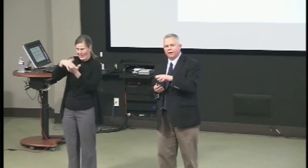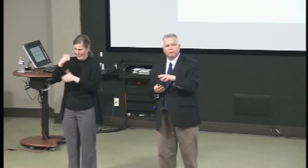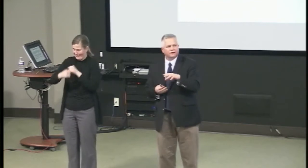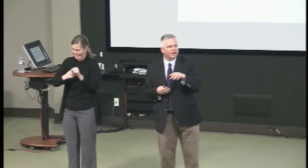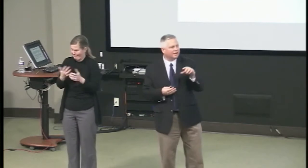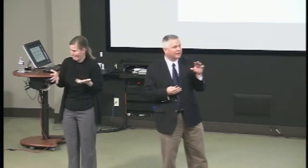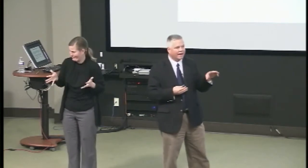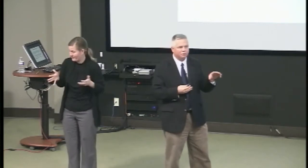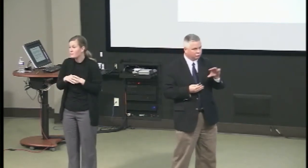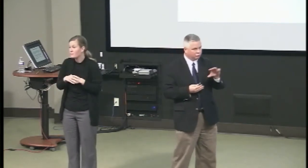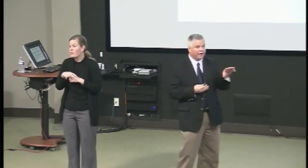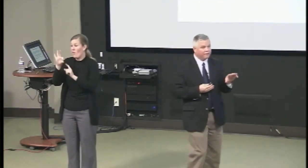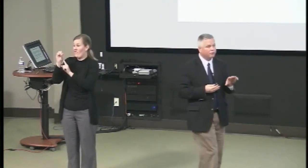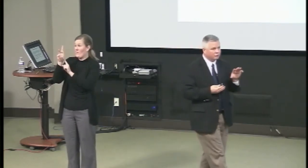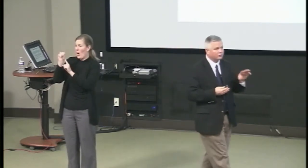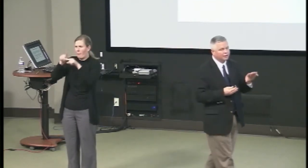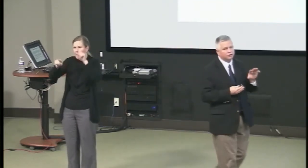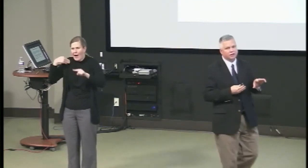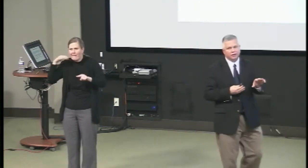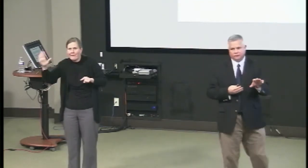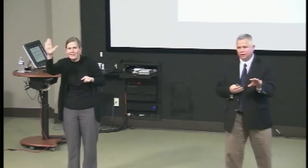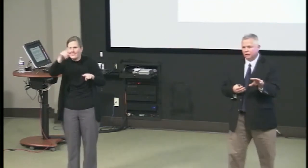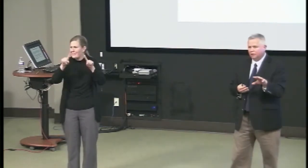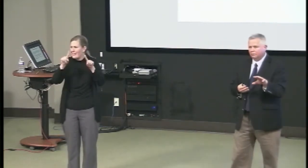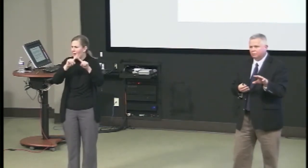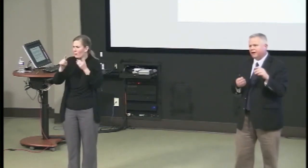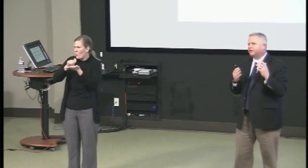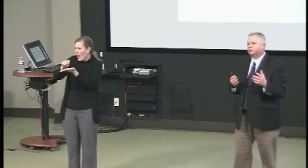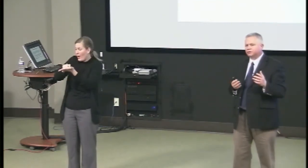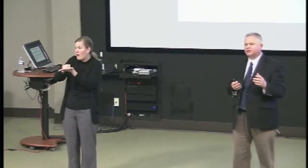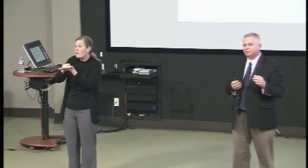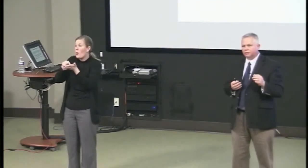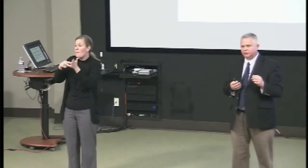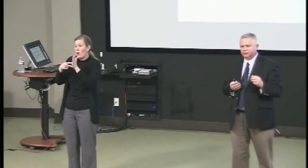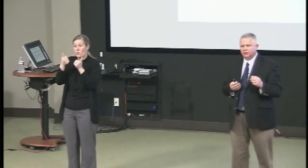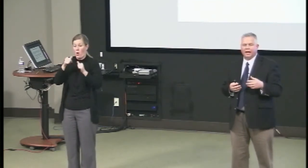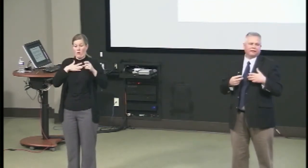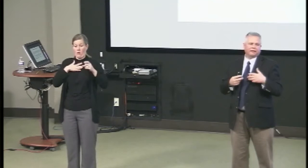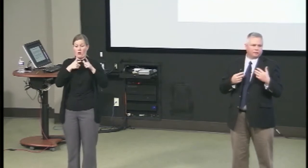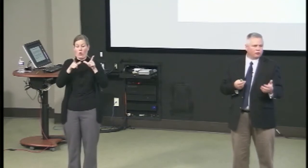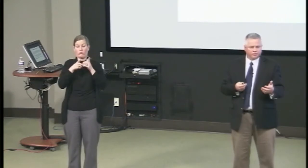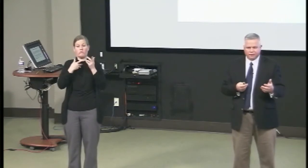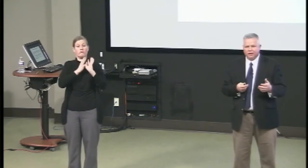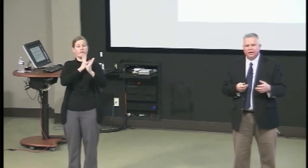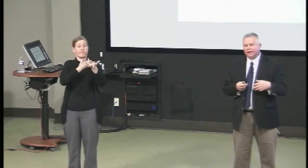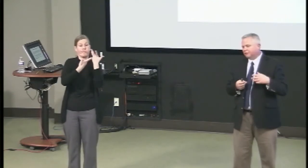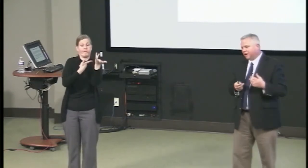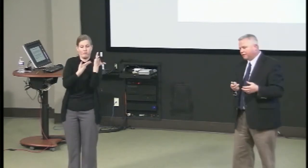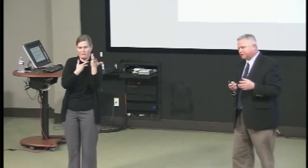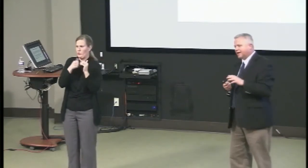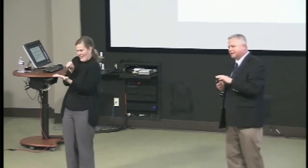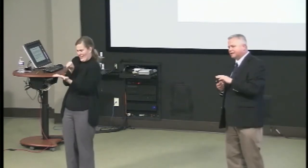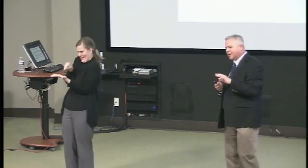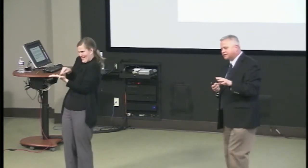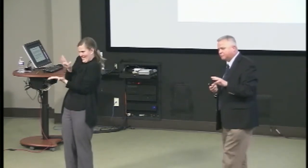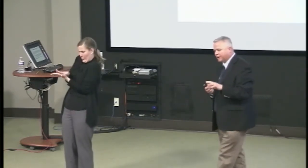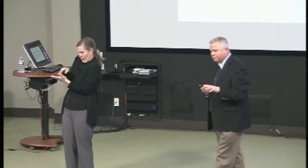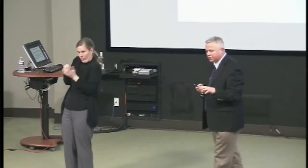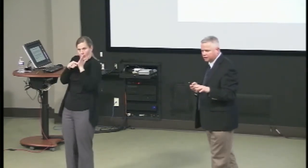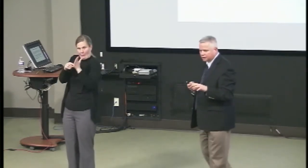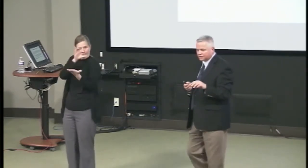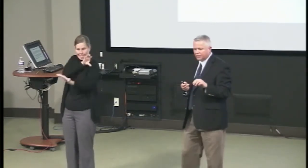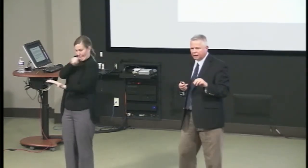of representing language, whatever language is, by visual symbols. And of course, it involves taking lots